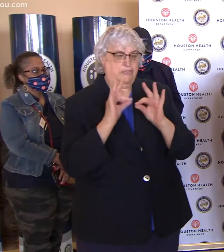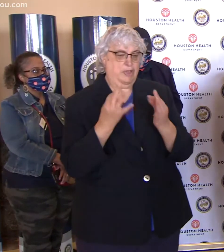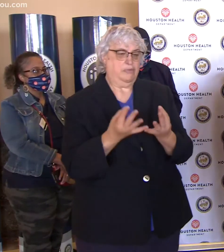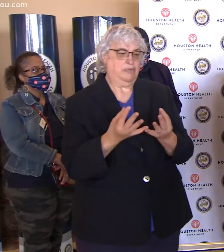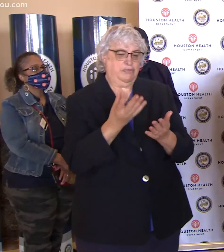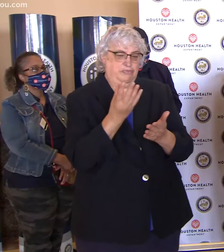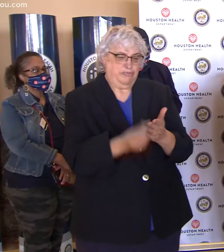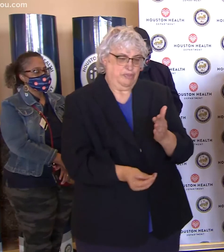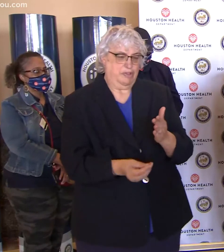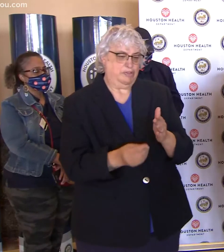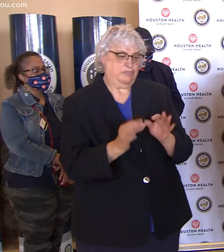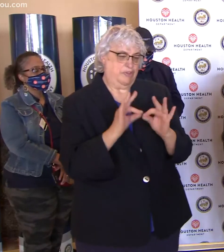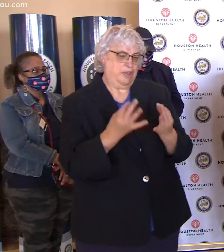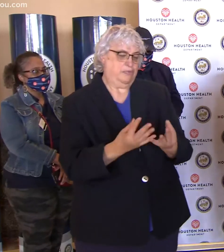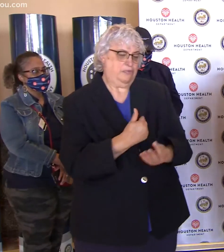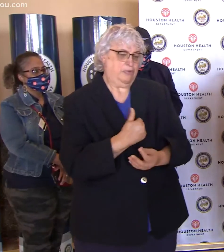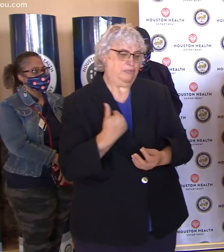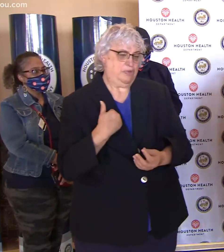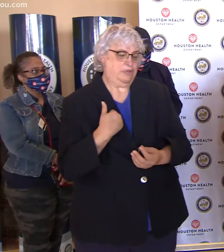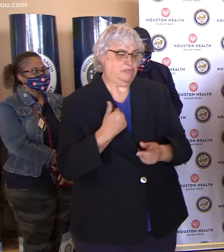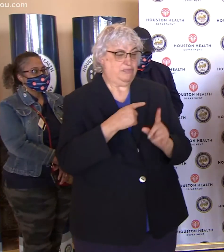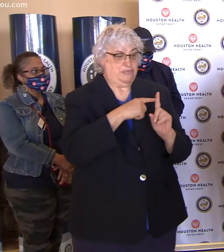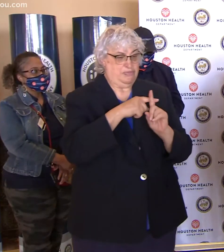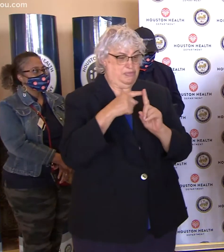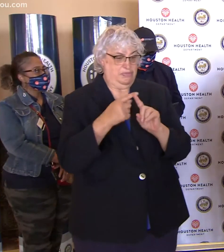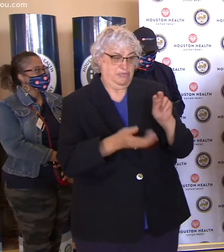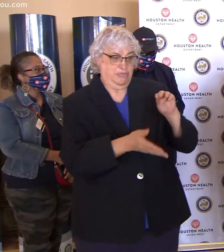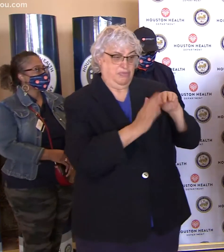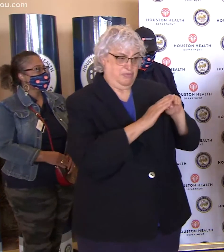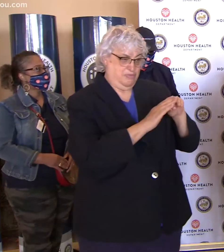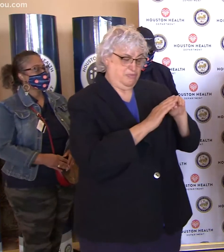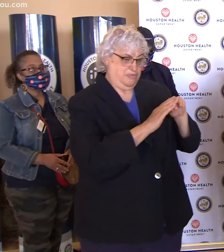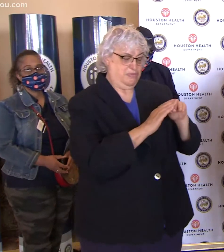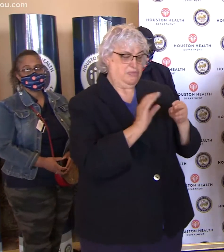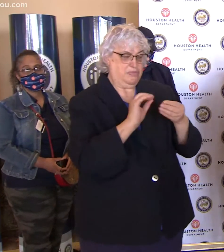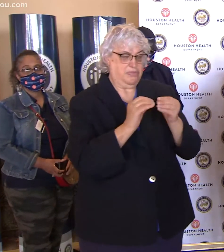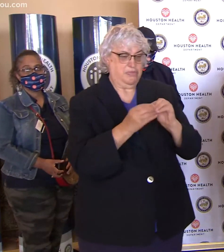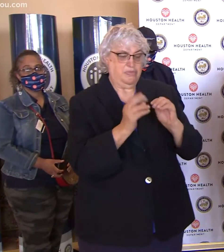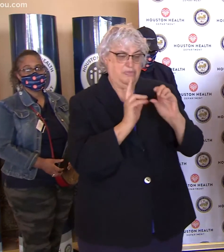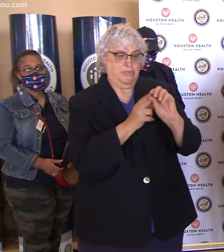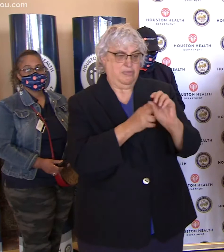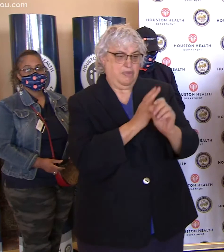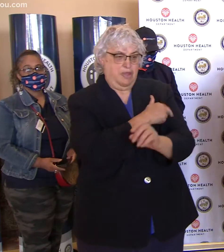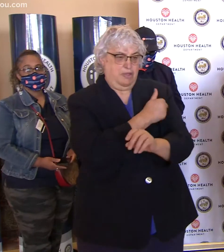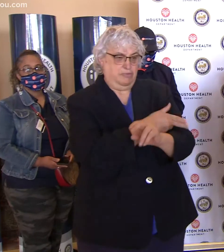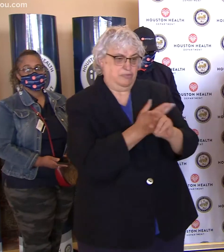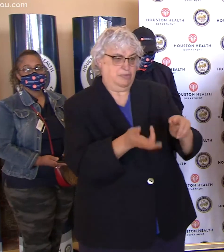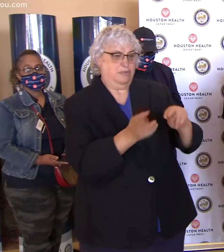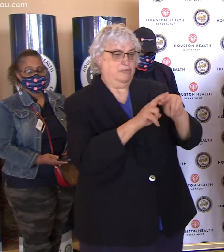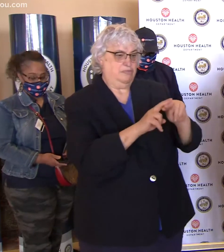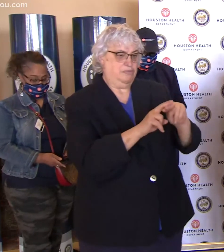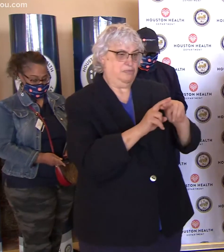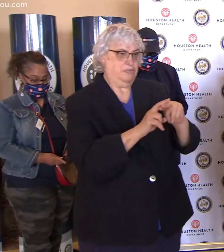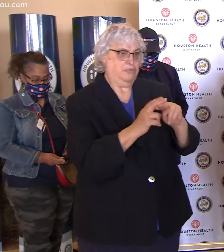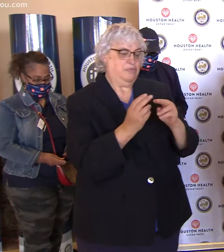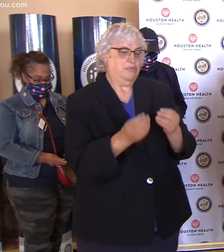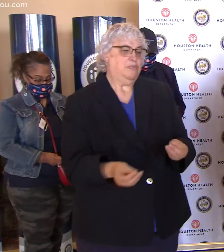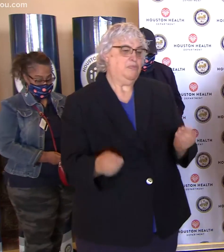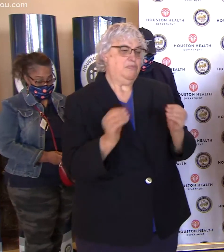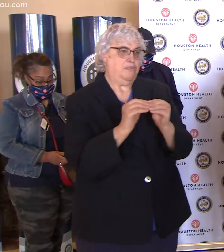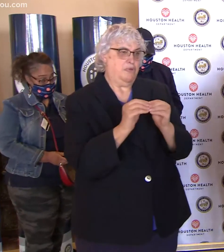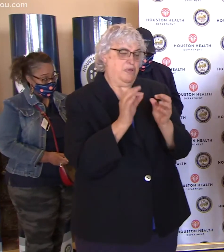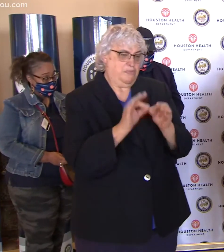been impacted. So as the positivity rate increases in the city, as the number of hospital admissions increase, it is just